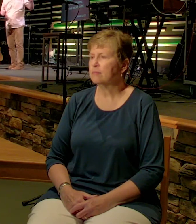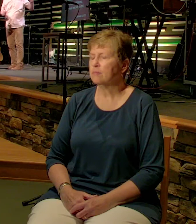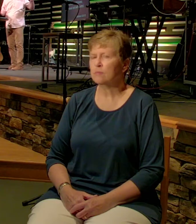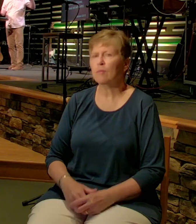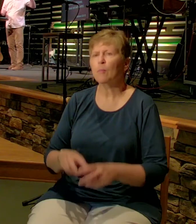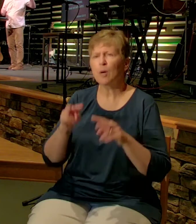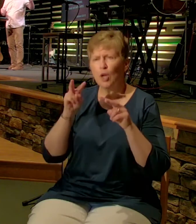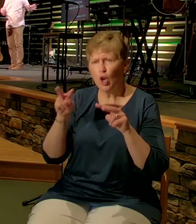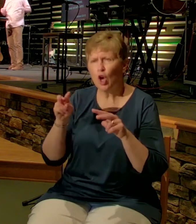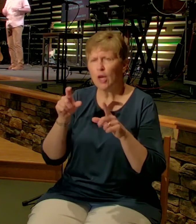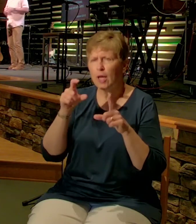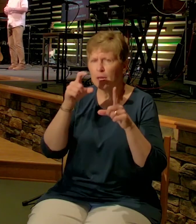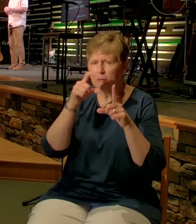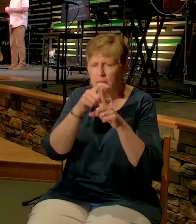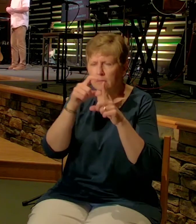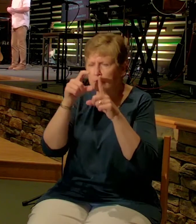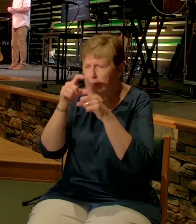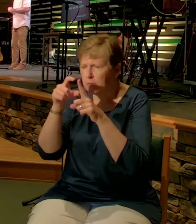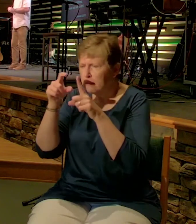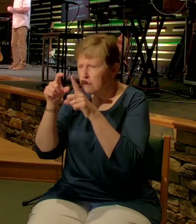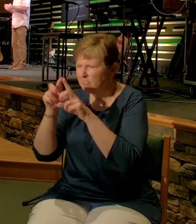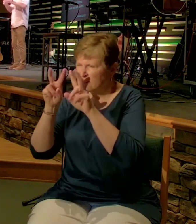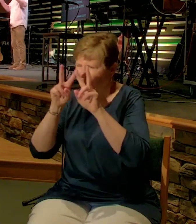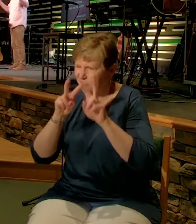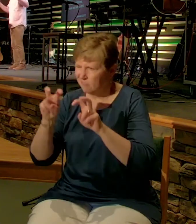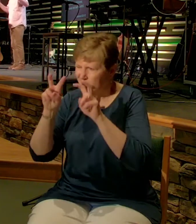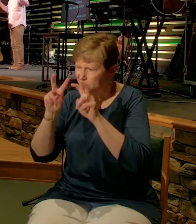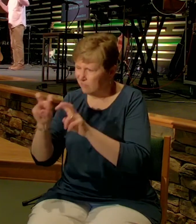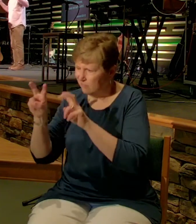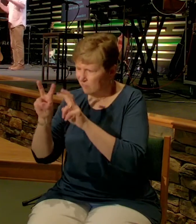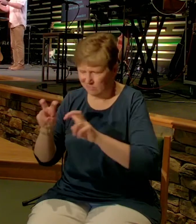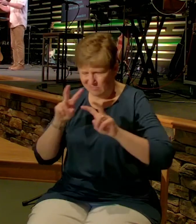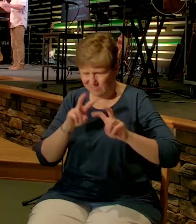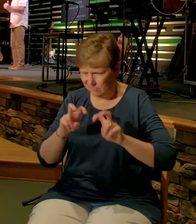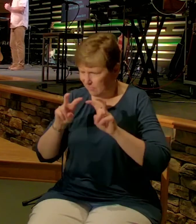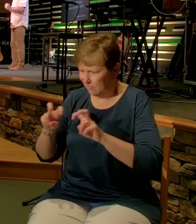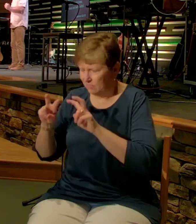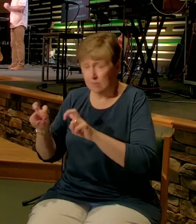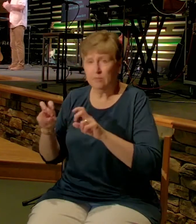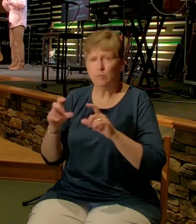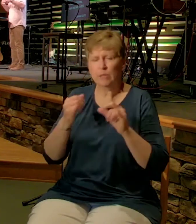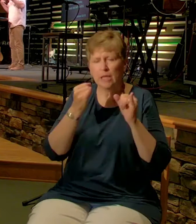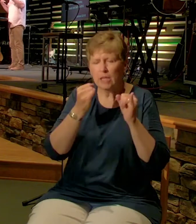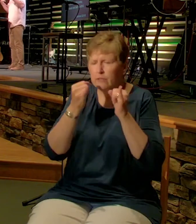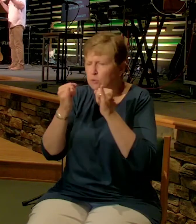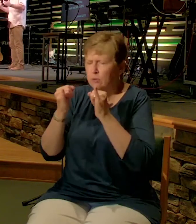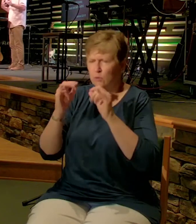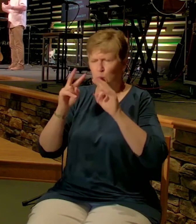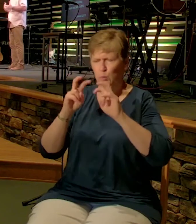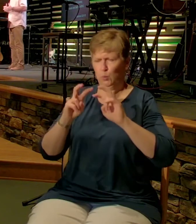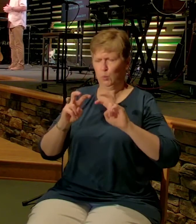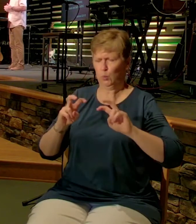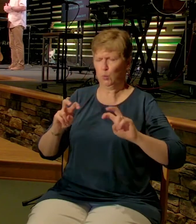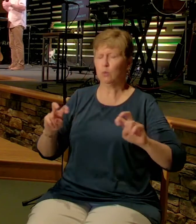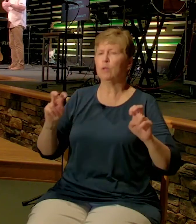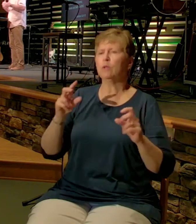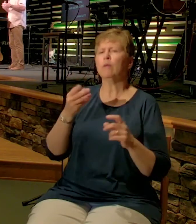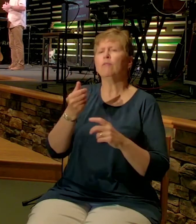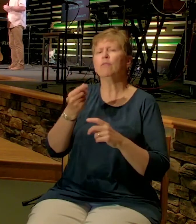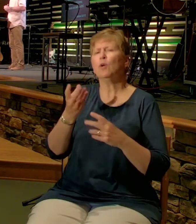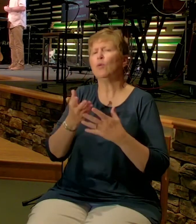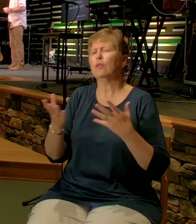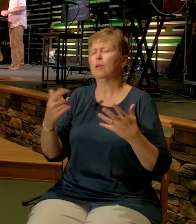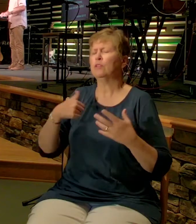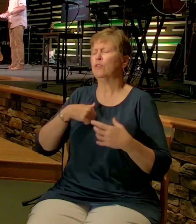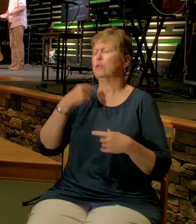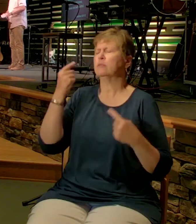each one of these individually. And before we look at them individually, though, just a couple of things for us to